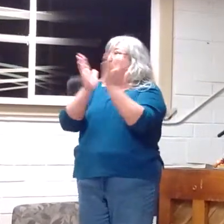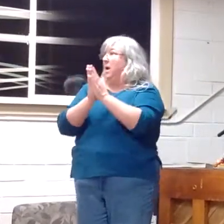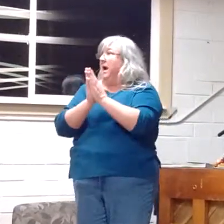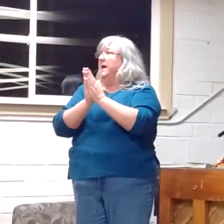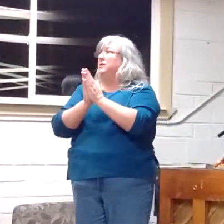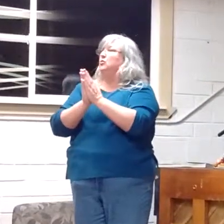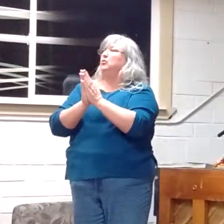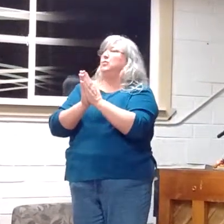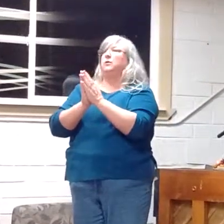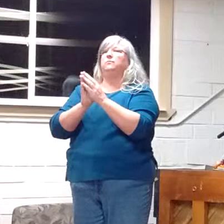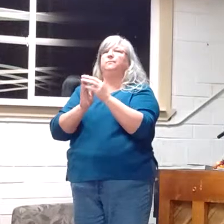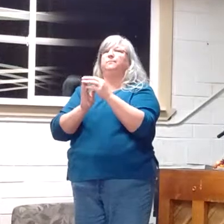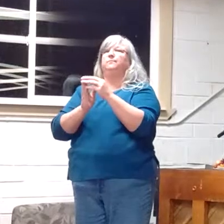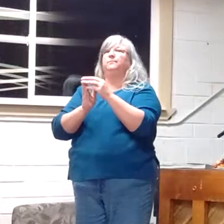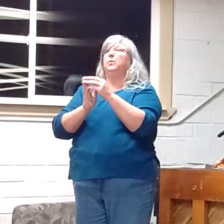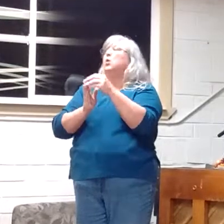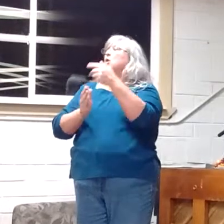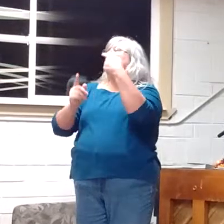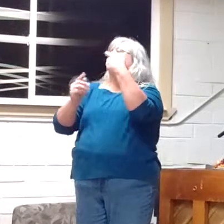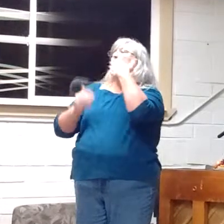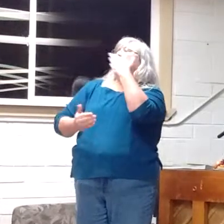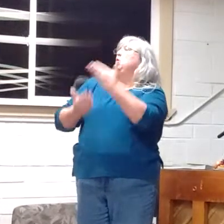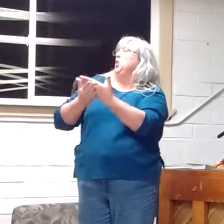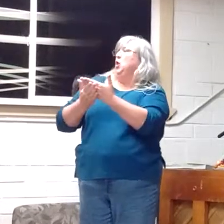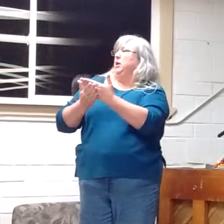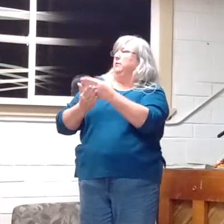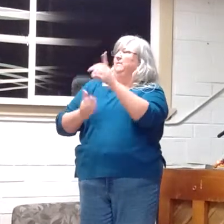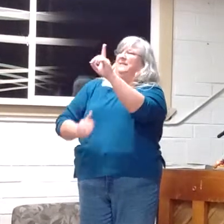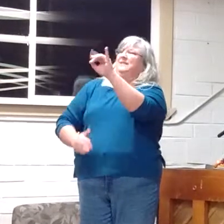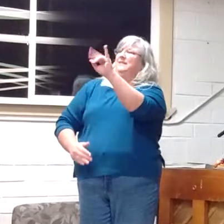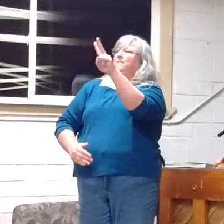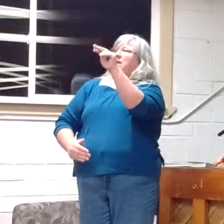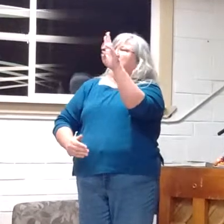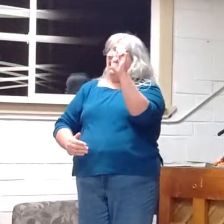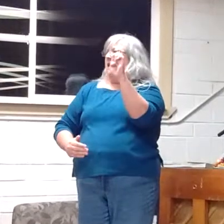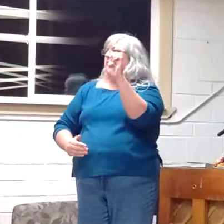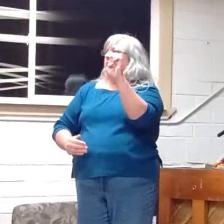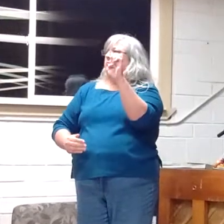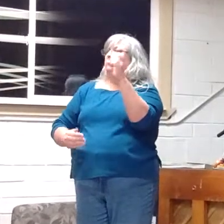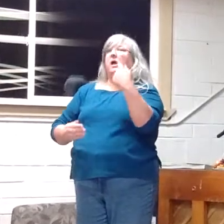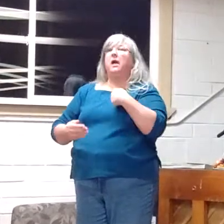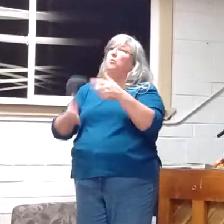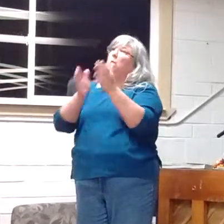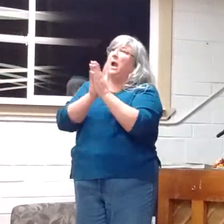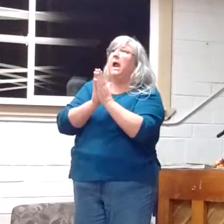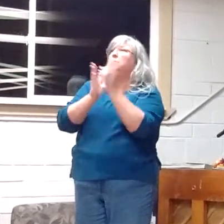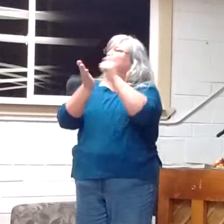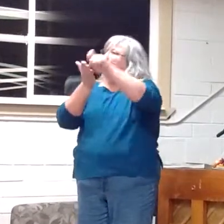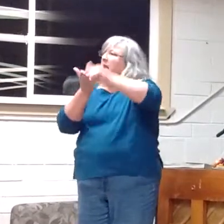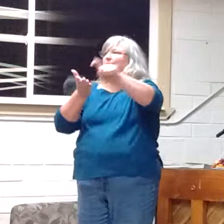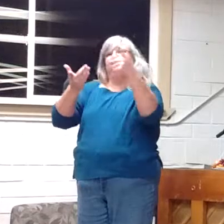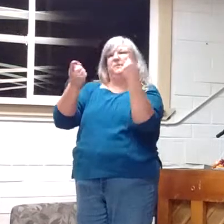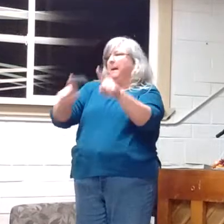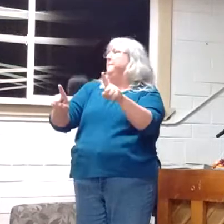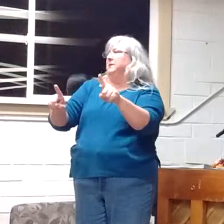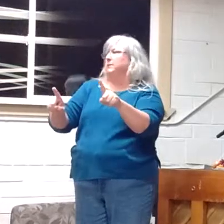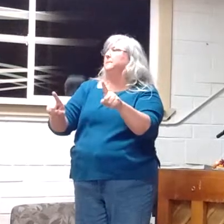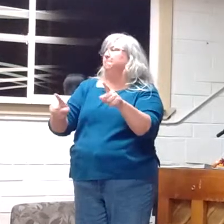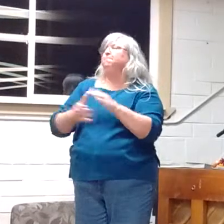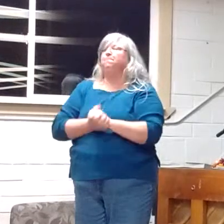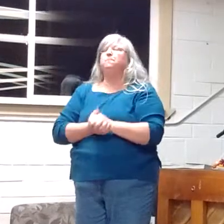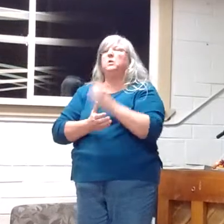the divine, and I write, and it just comes, it flows. So I want to share a few poems that I